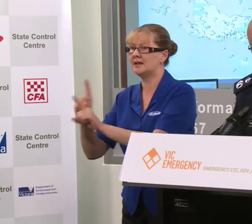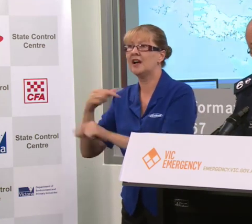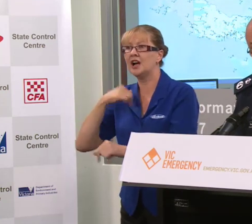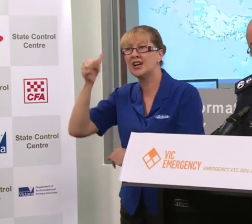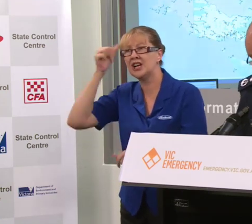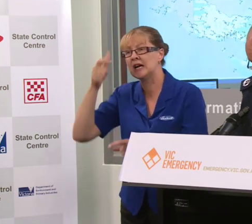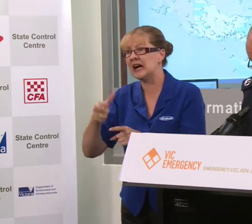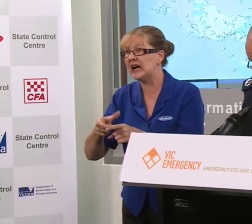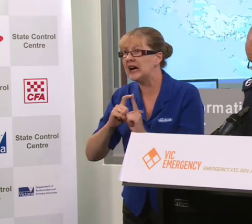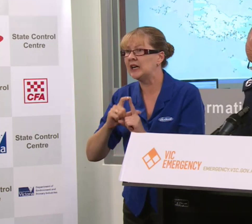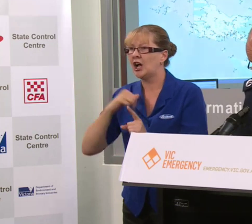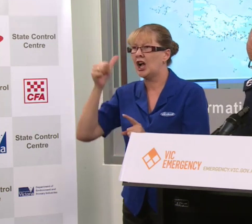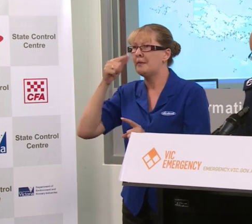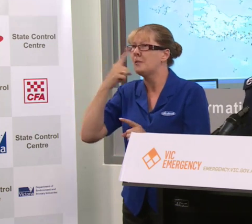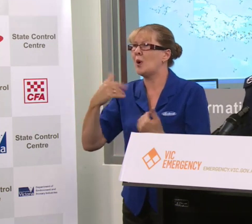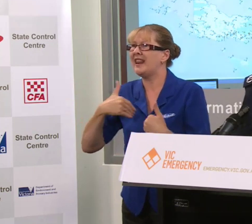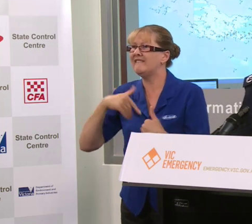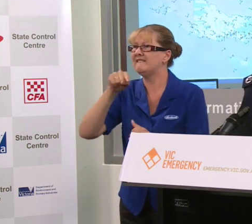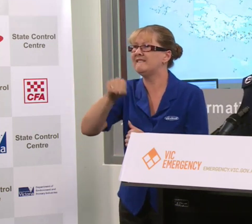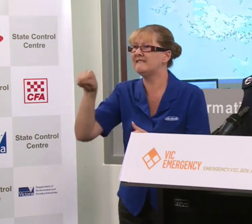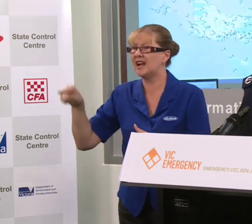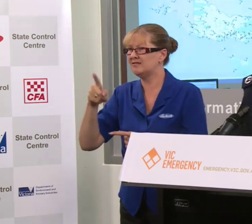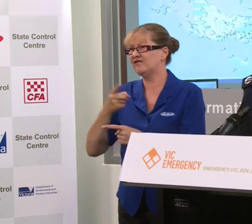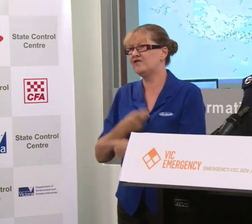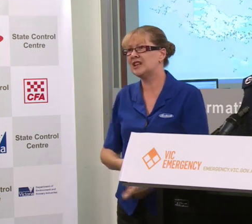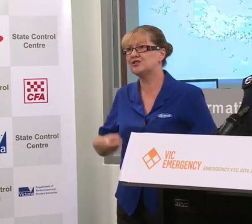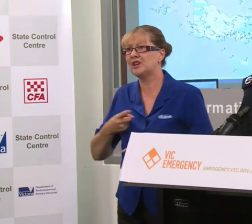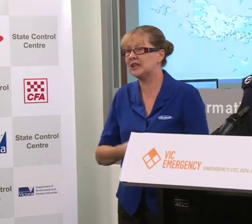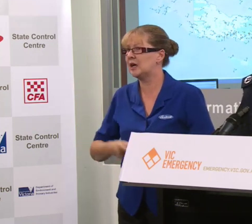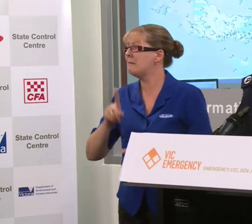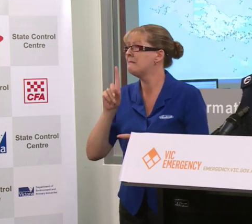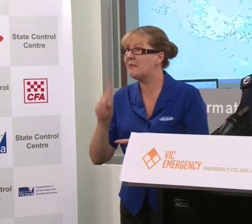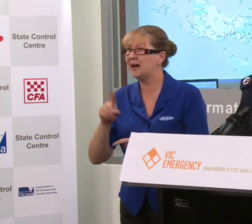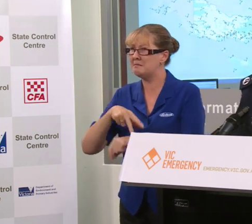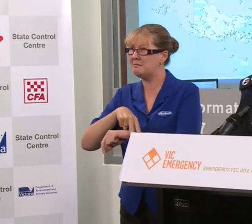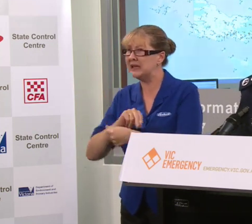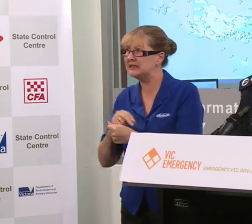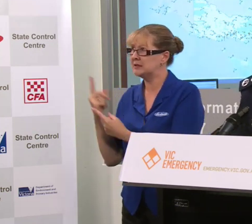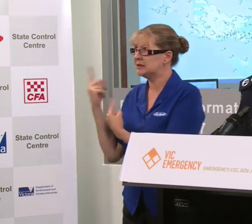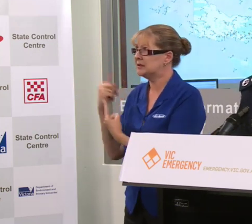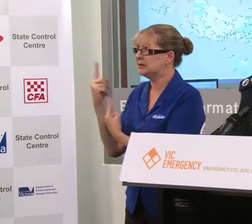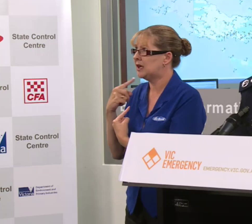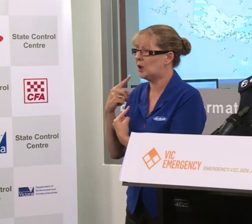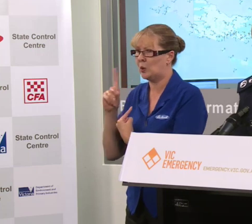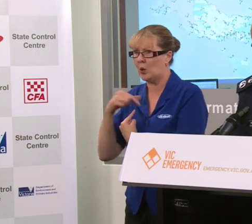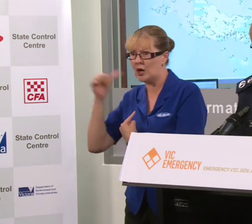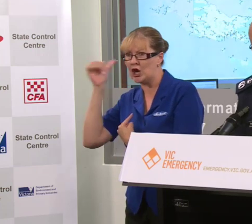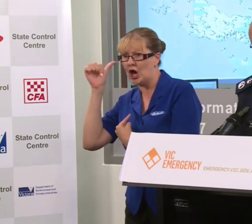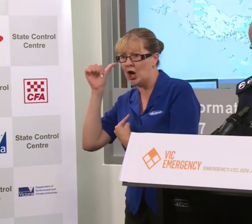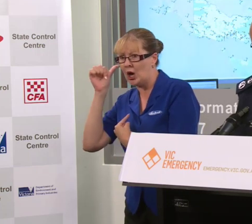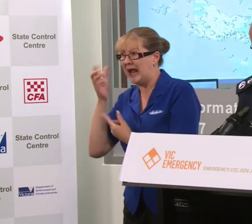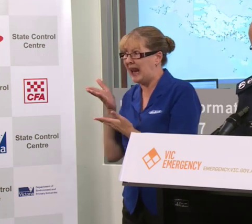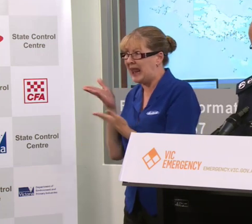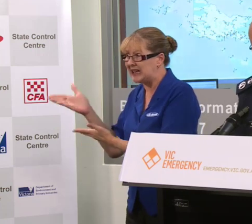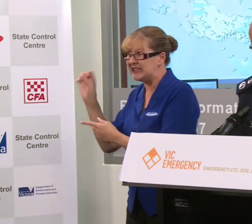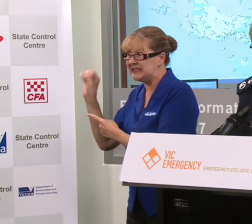it's frustrating for local residents, but our police members are acting on the best available evidence as to whether allow